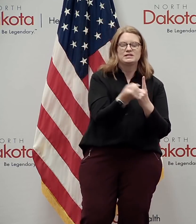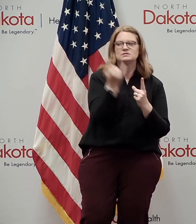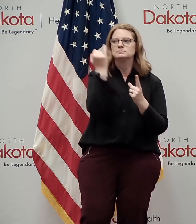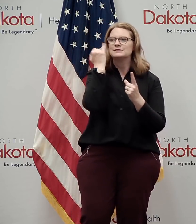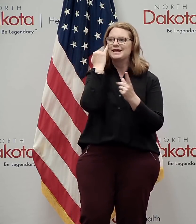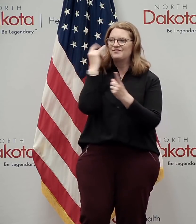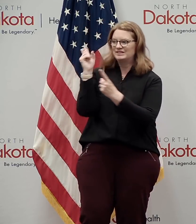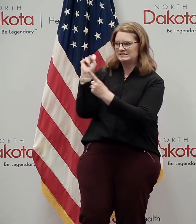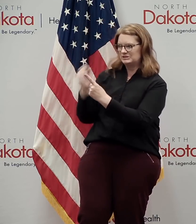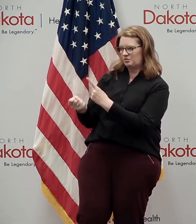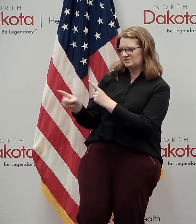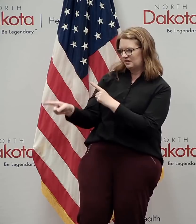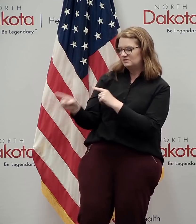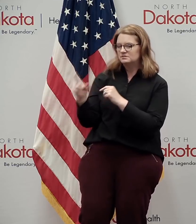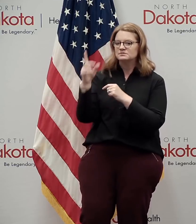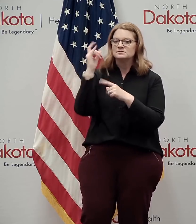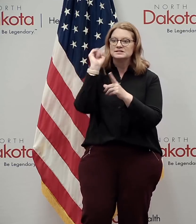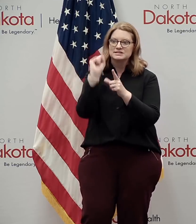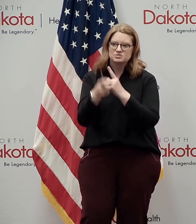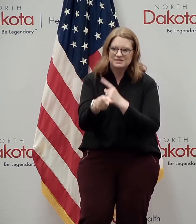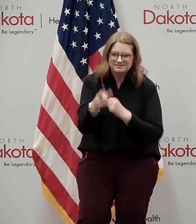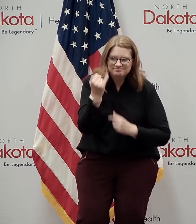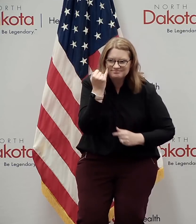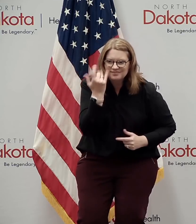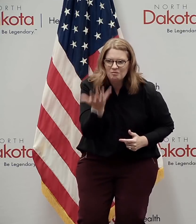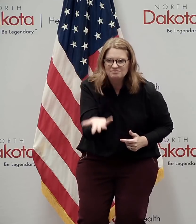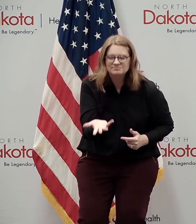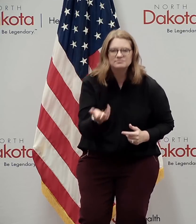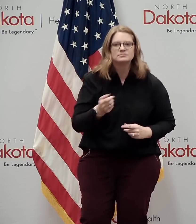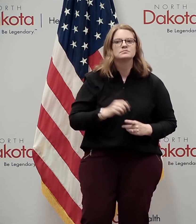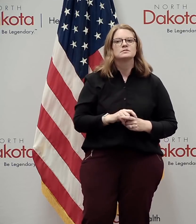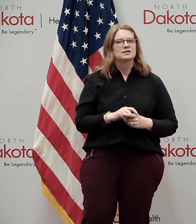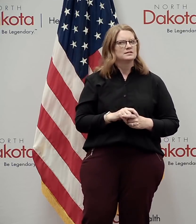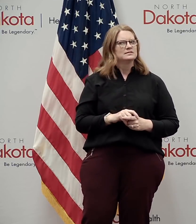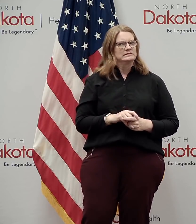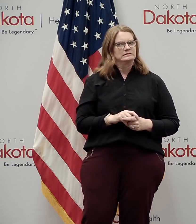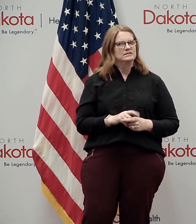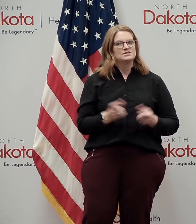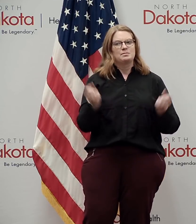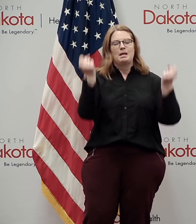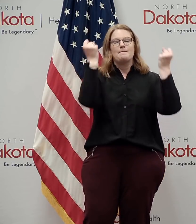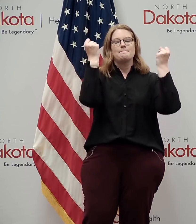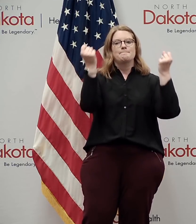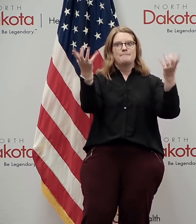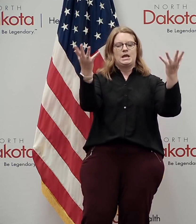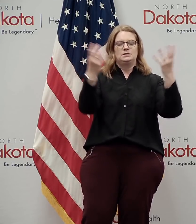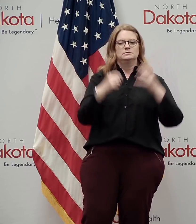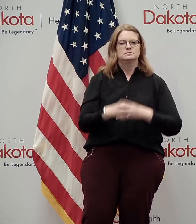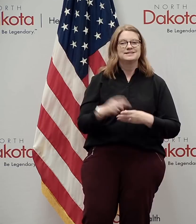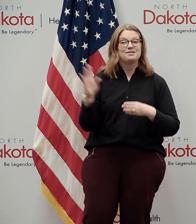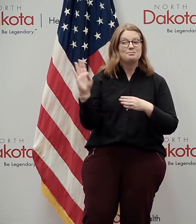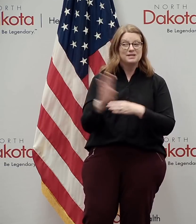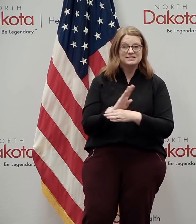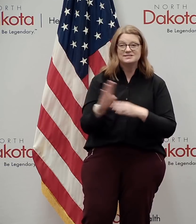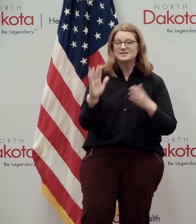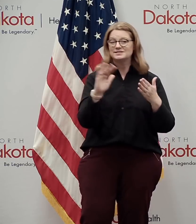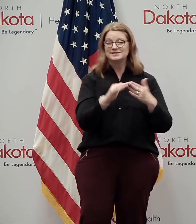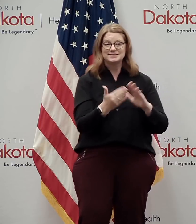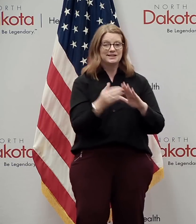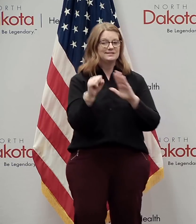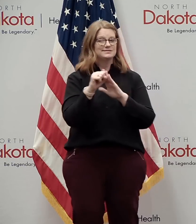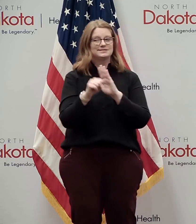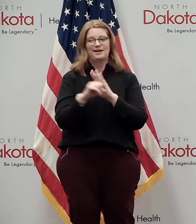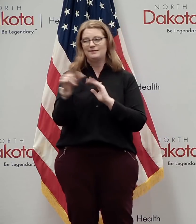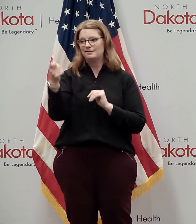ground game, and we'd like to, again, in North Dakota, whether it's when we think about businesses or cities or state